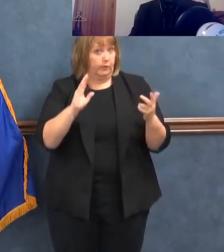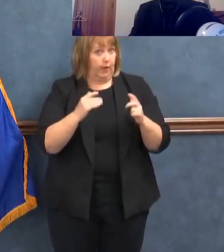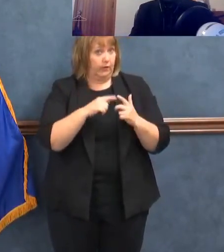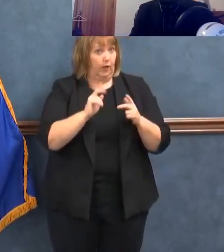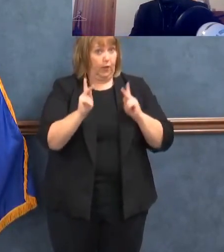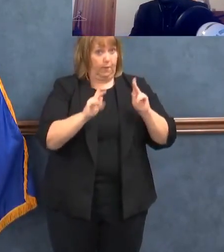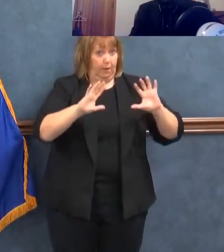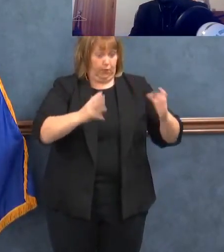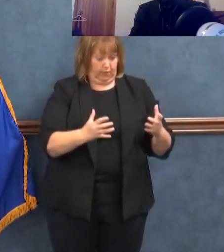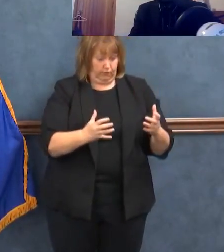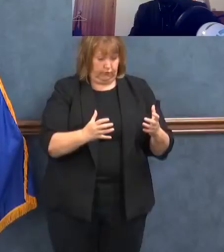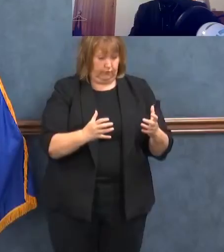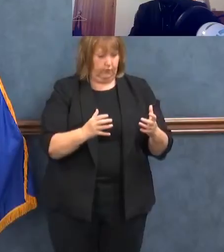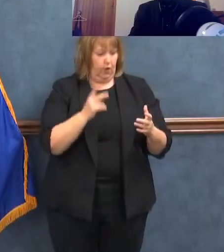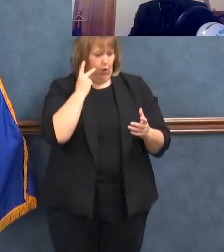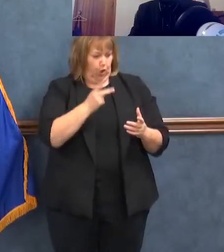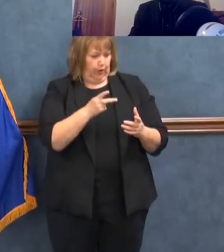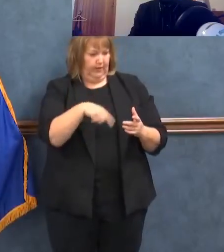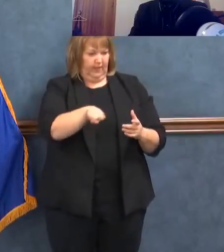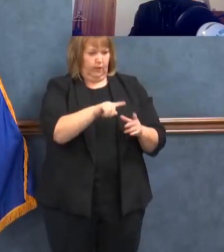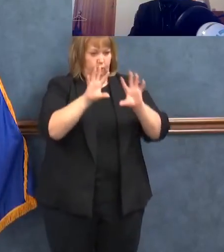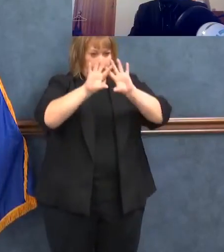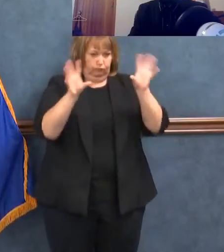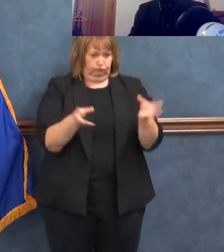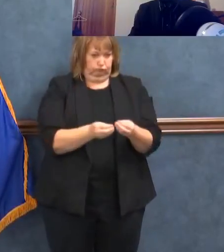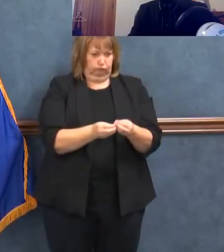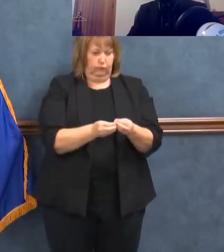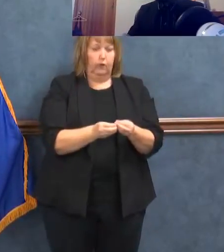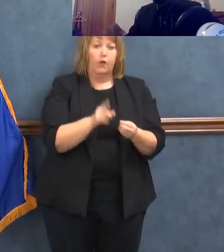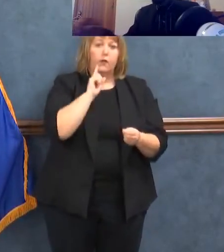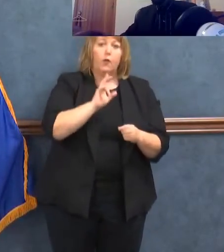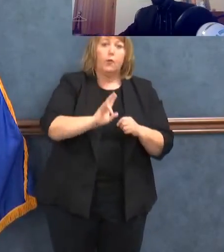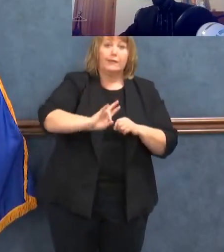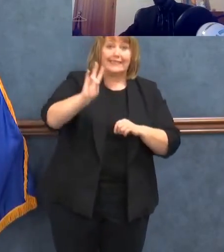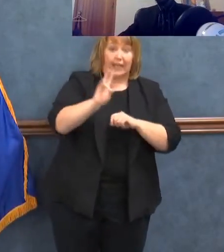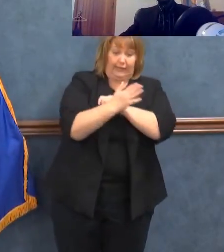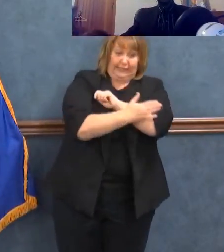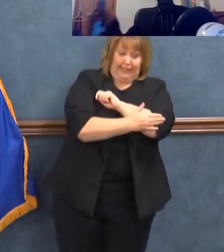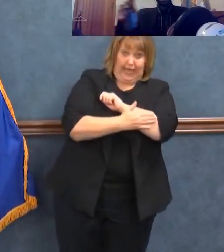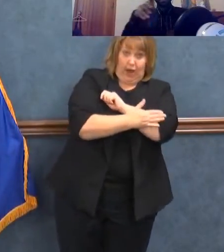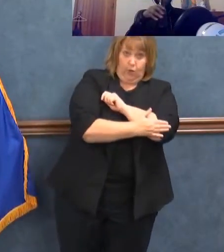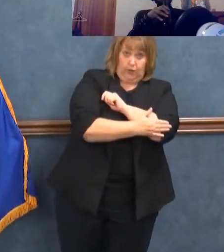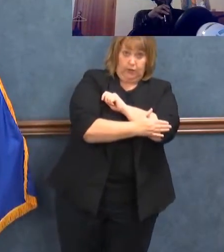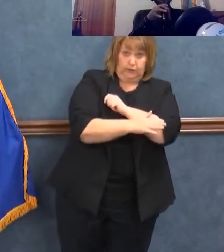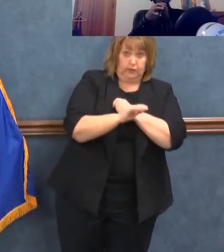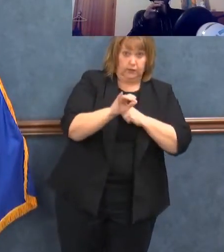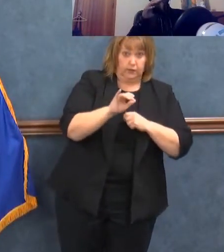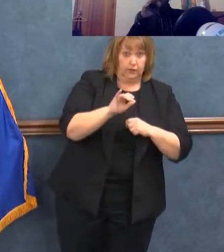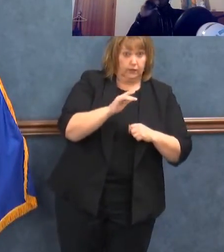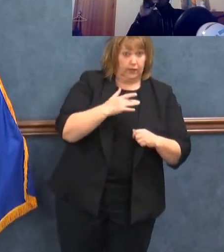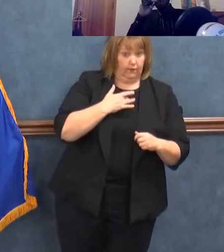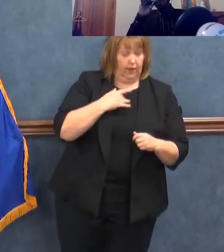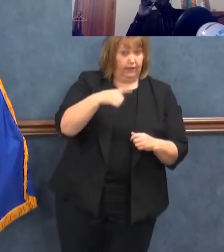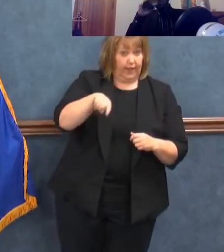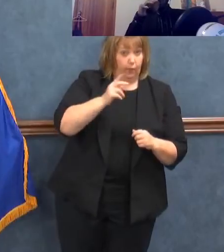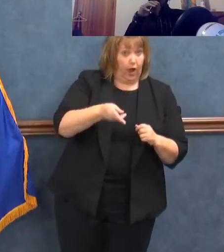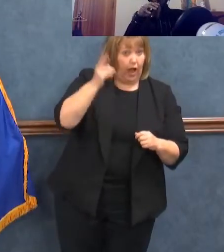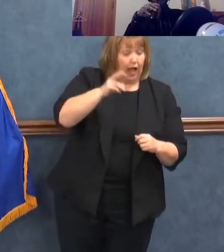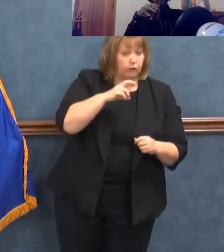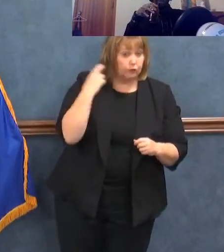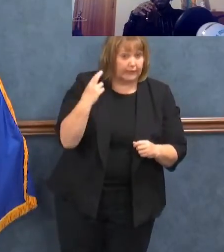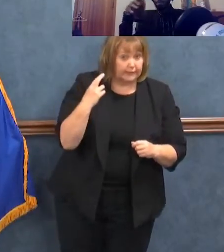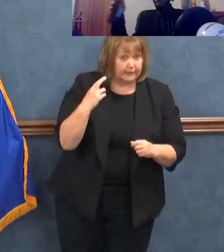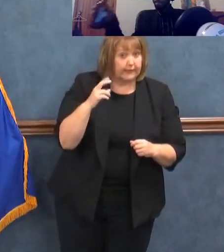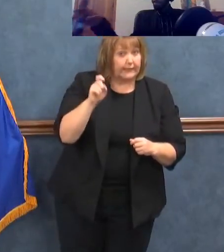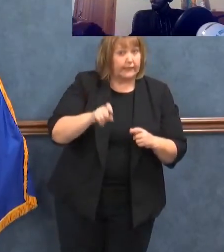size. 7 counties at the time met 2 or more of the criteria were considered at risk and needed to take